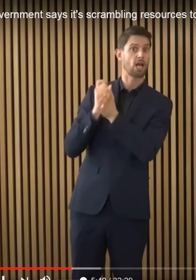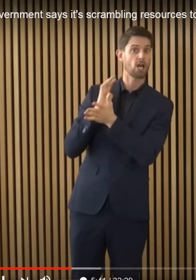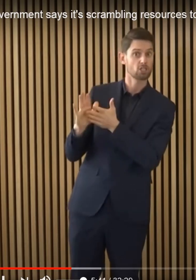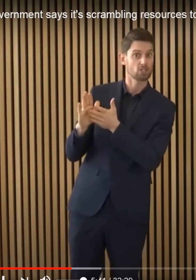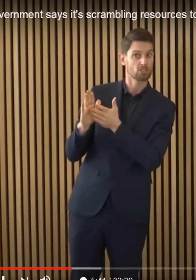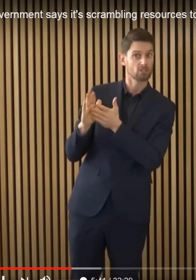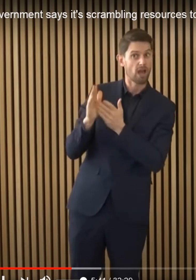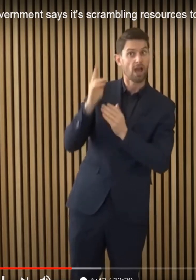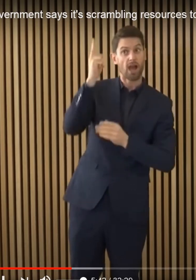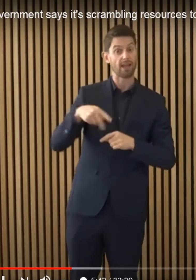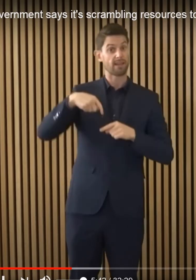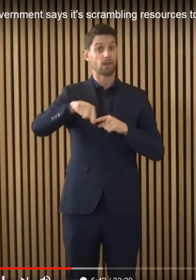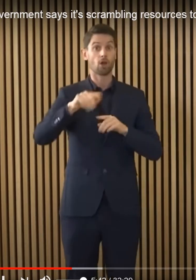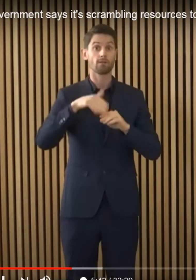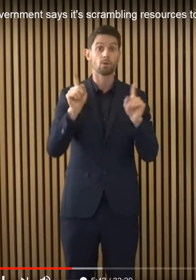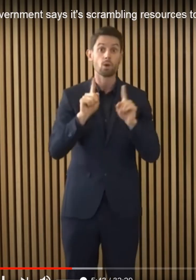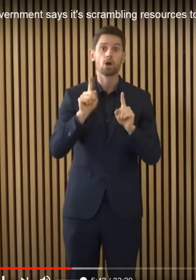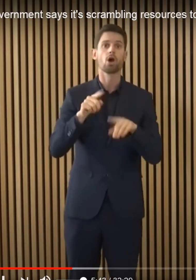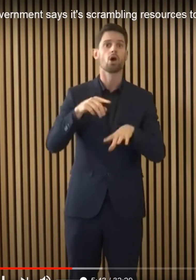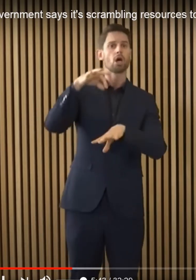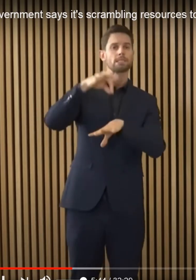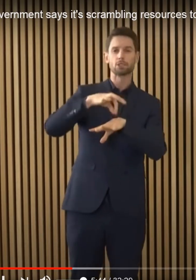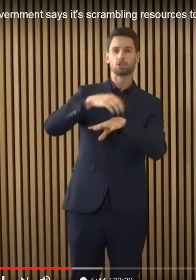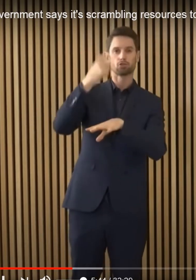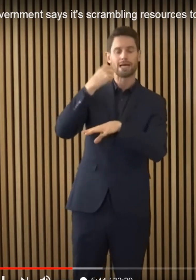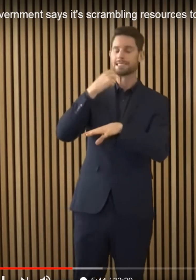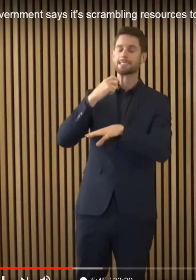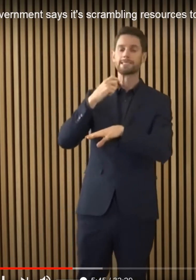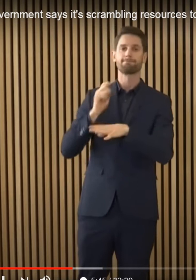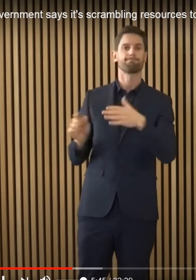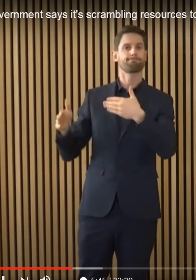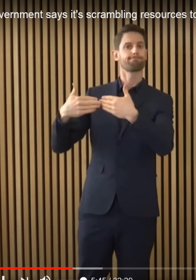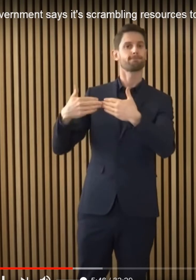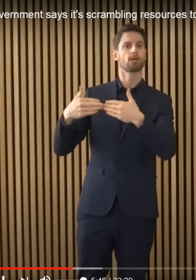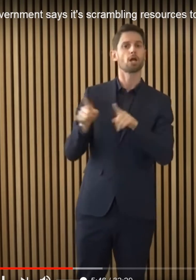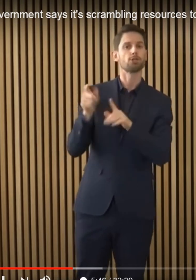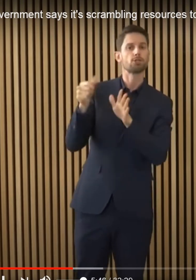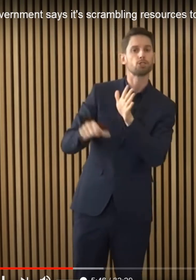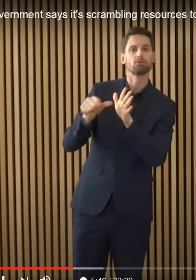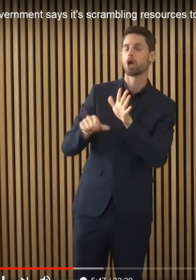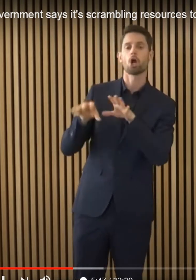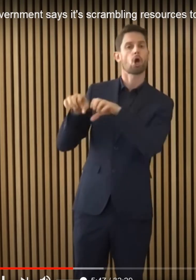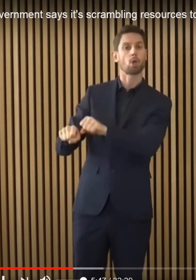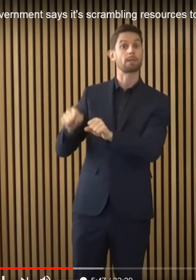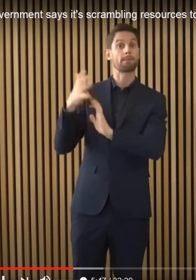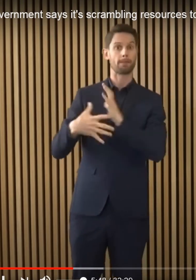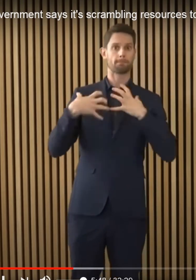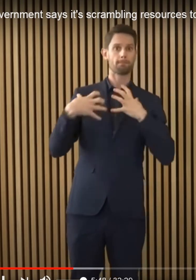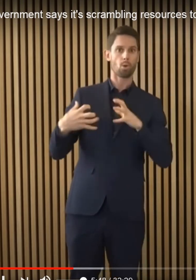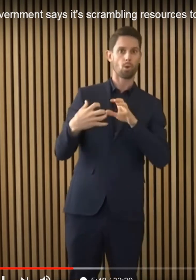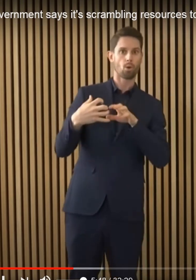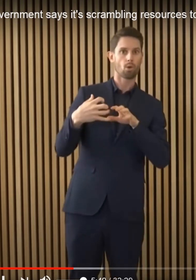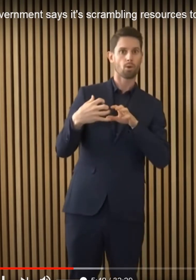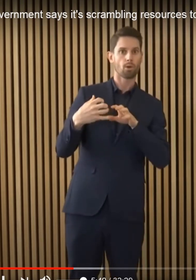this week with regards to hospital placements has meant that there are more places in hospital, but also more nursing staff and medical